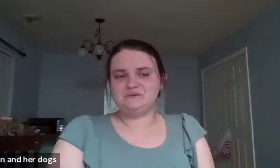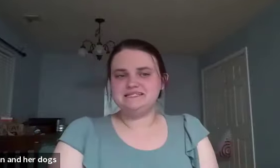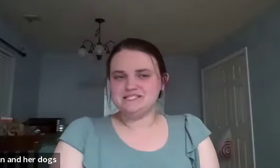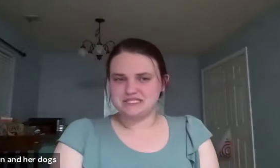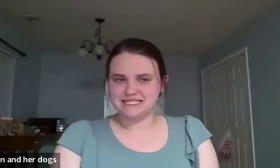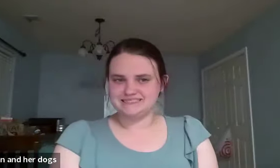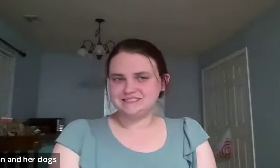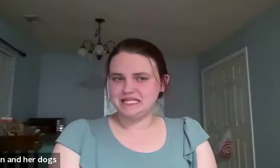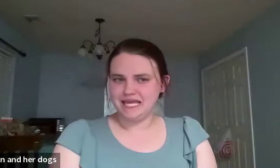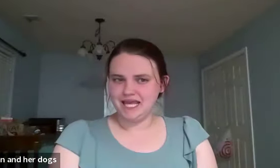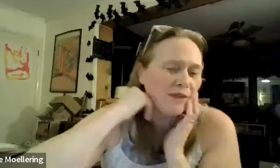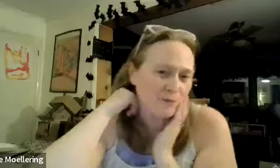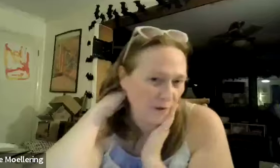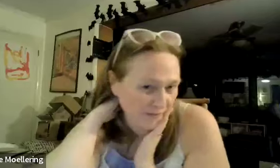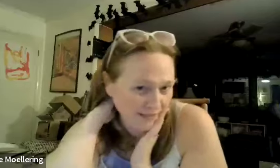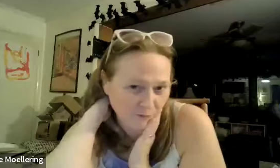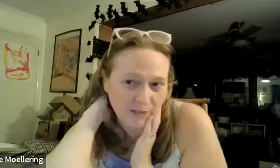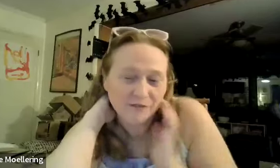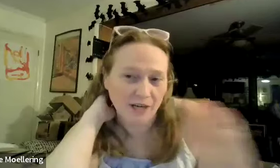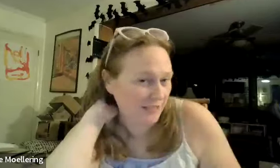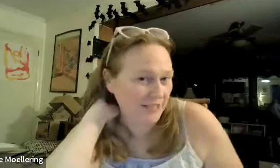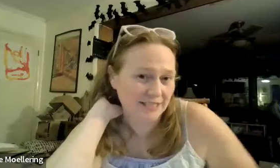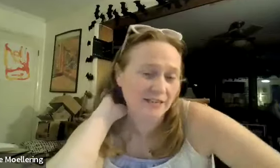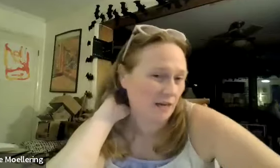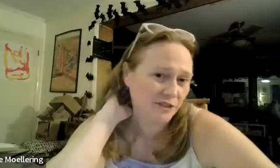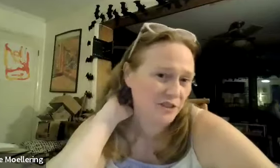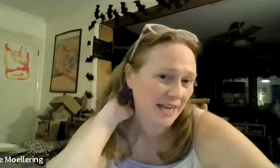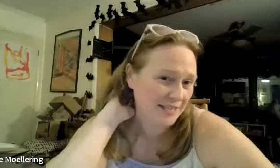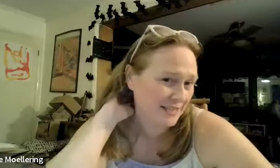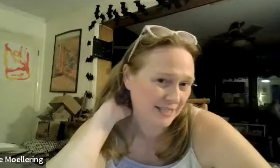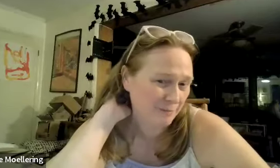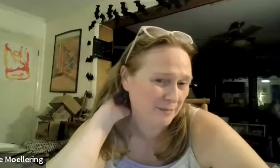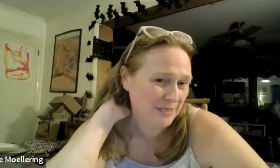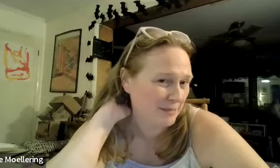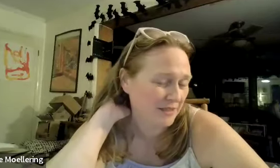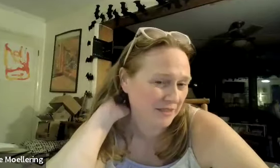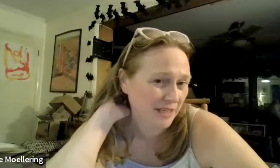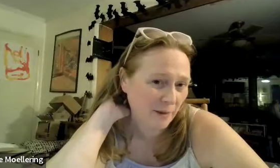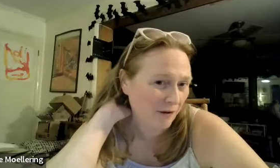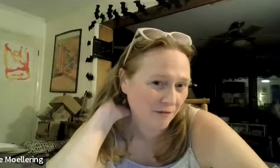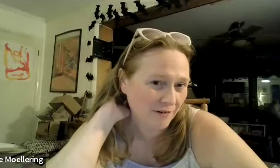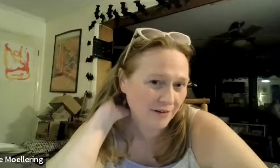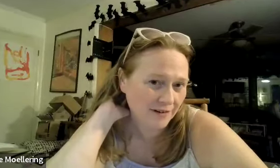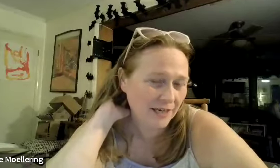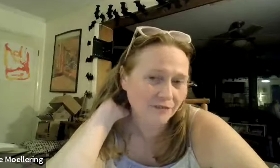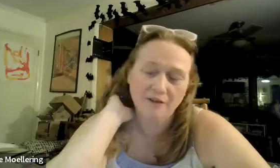It's always interesting. So You know, that's one thing that we've not done is technology signs, and it might be something to think about. I don't